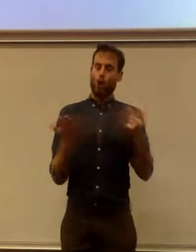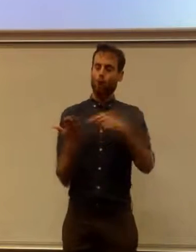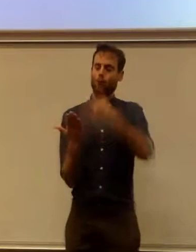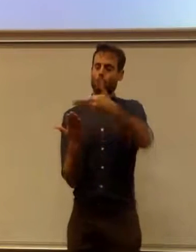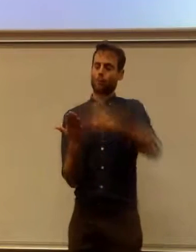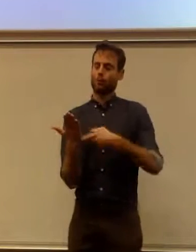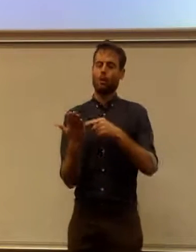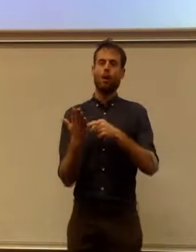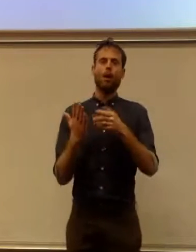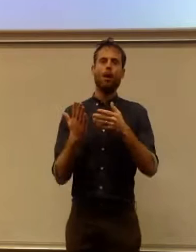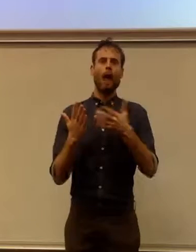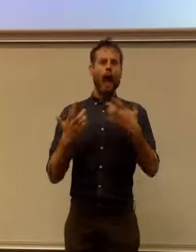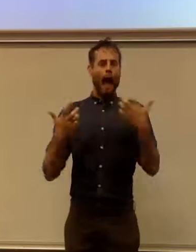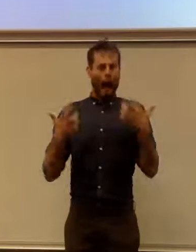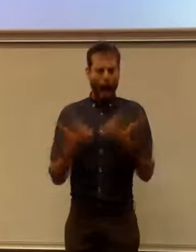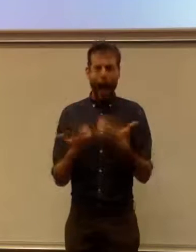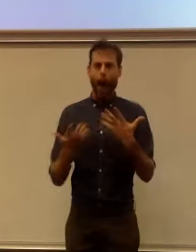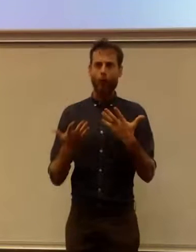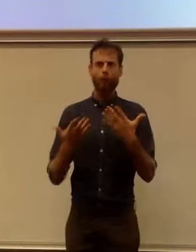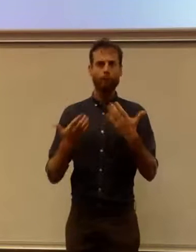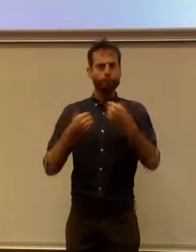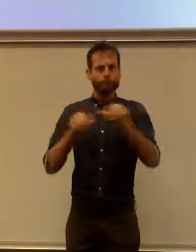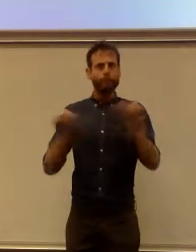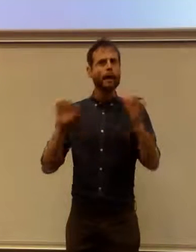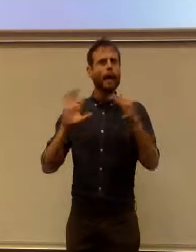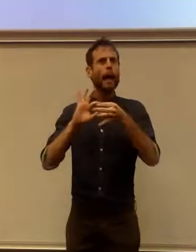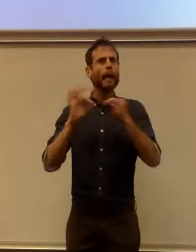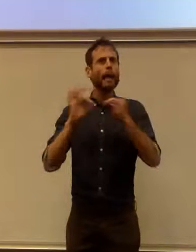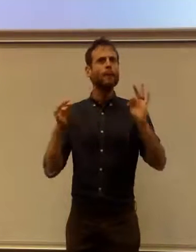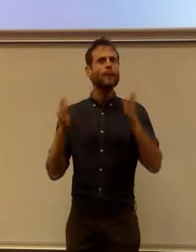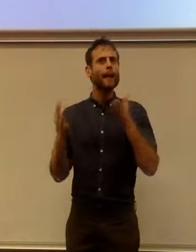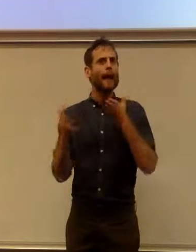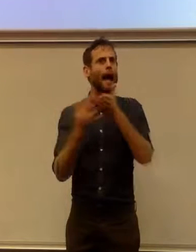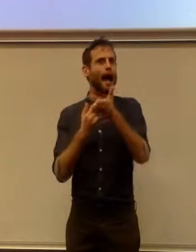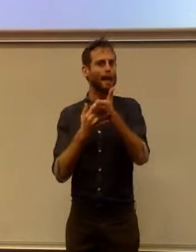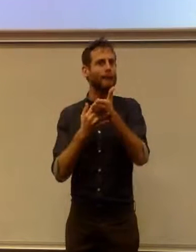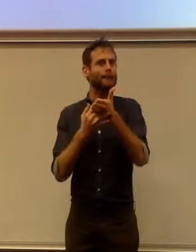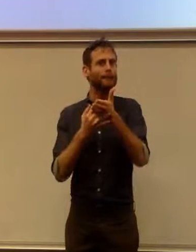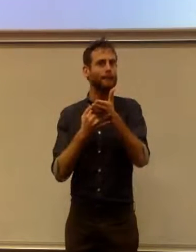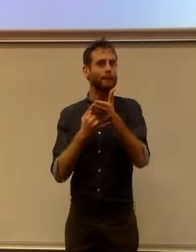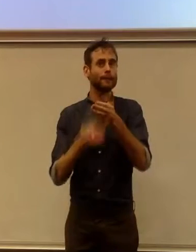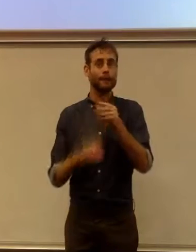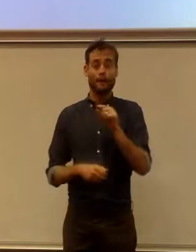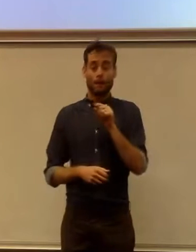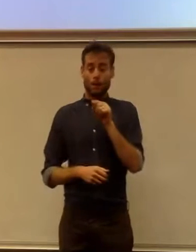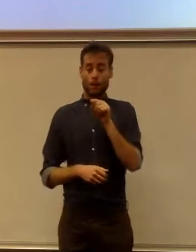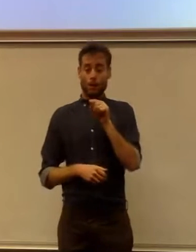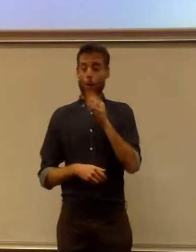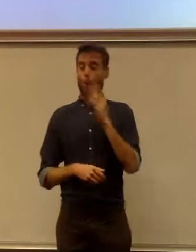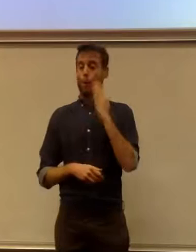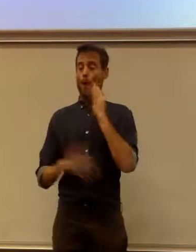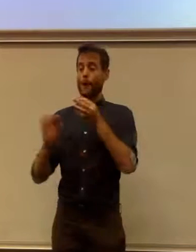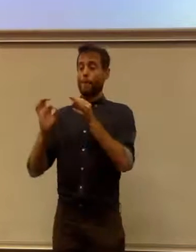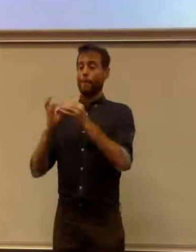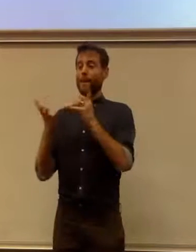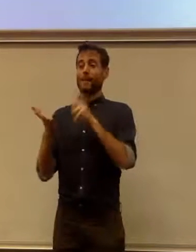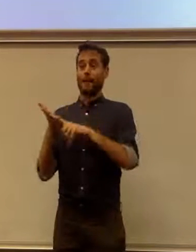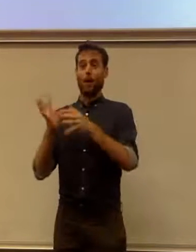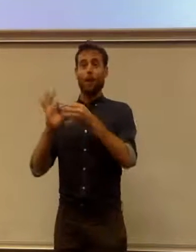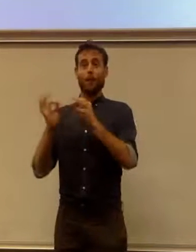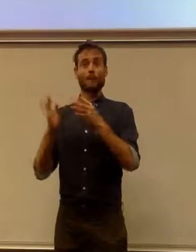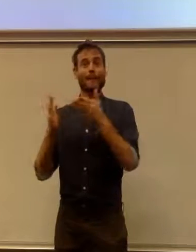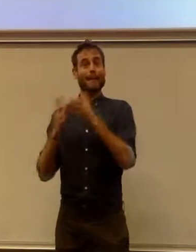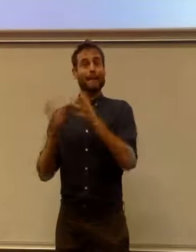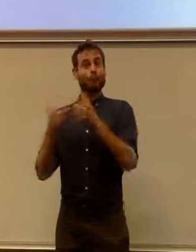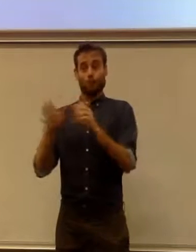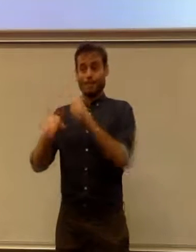Linguistic Access, and that was commissioned very shortly after the BSL Linguistic Access Group was set up. And